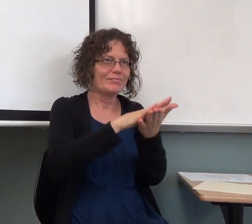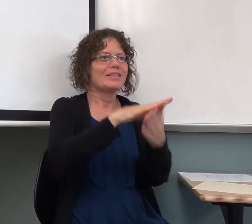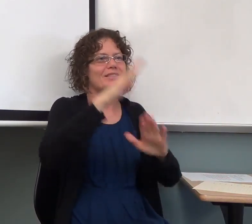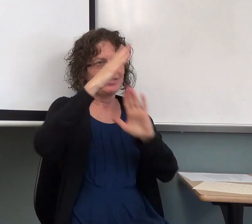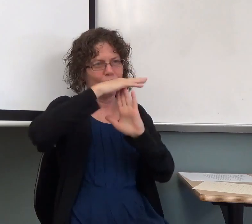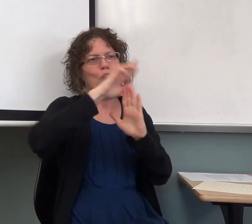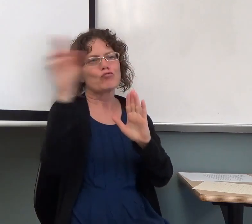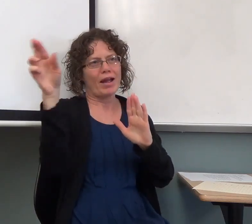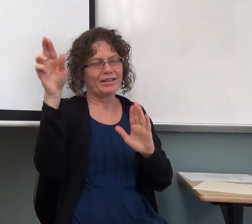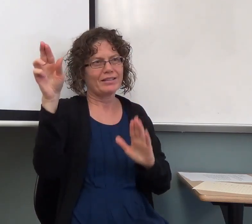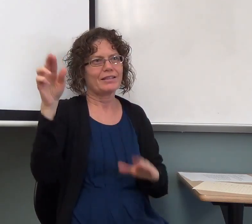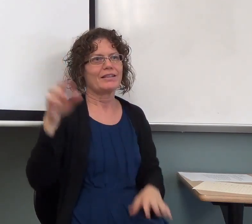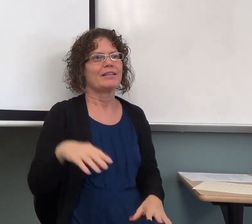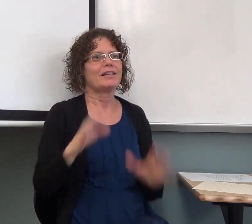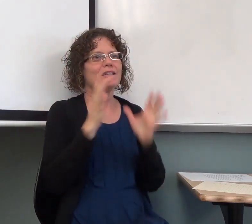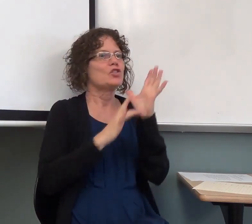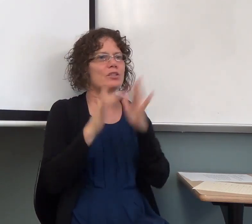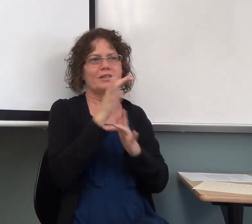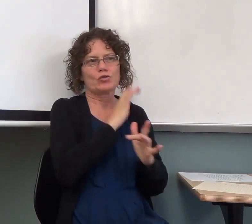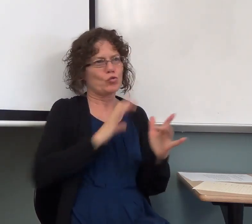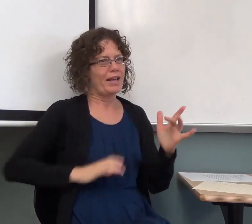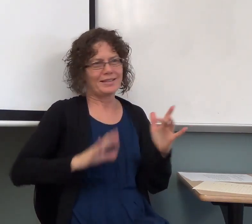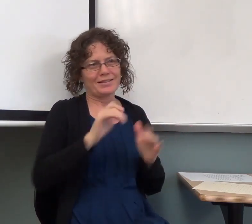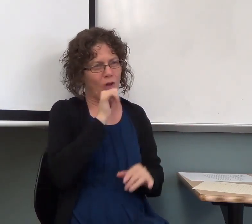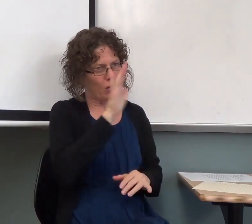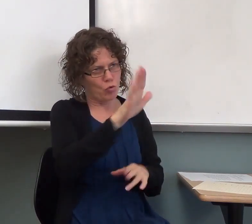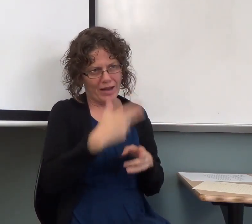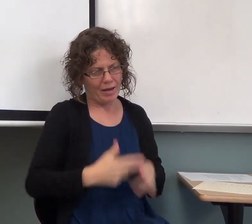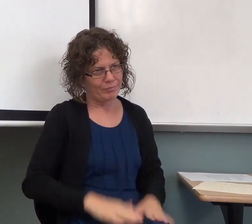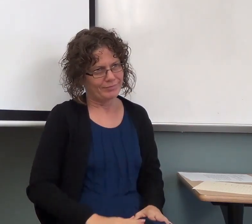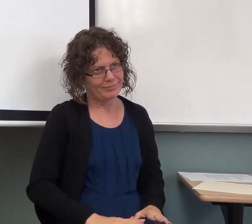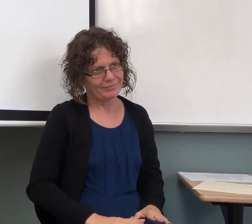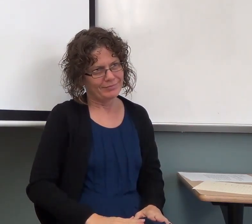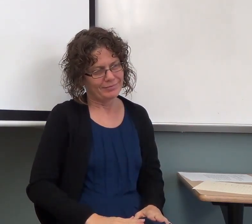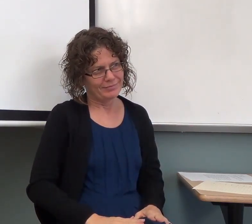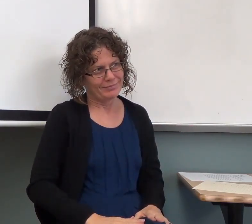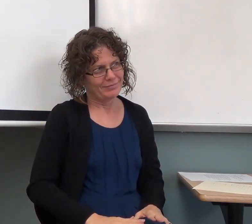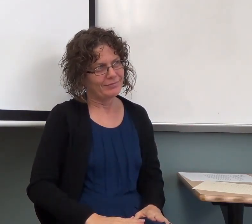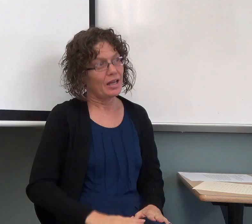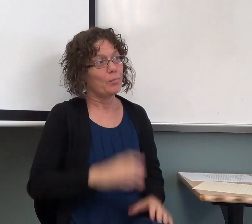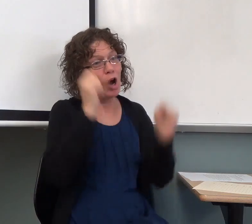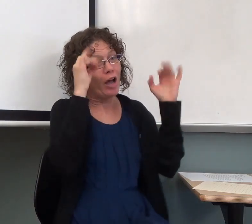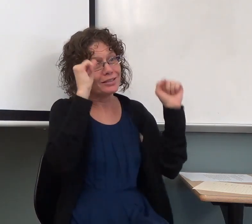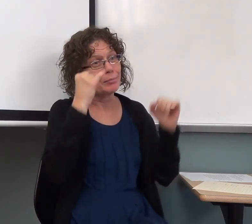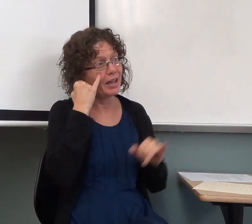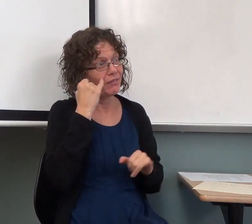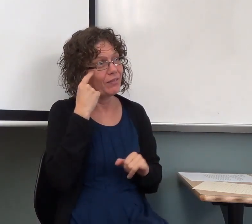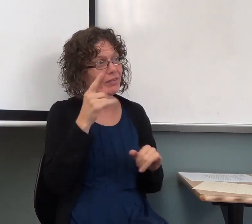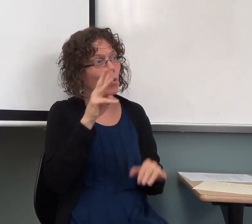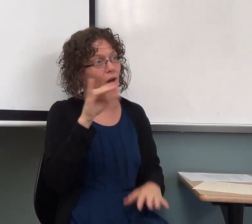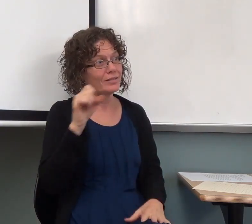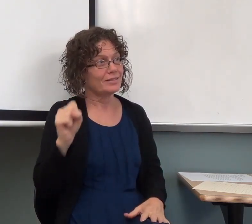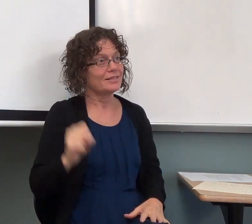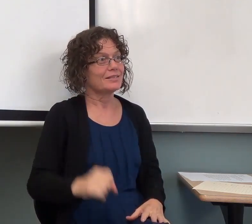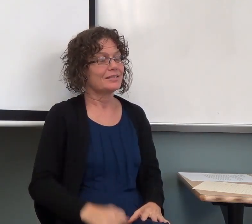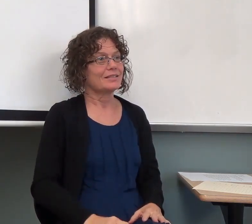corner. Jesus Christ is not your name. Trust me. But it'd be awesome. It would be pretty awesome if it was. You wouldn't be here. But it would be